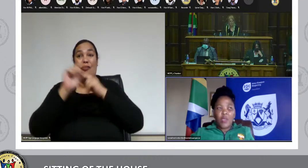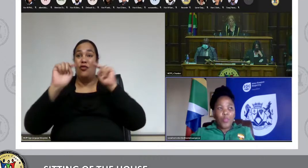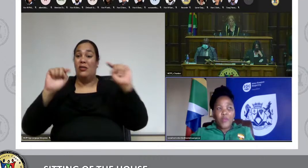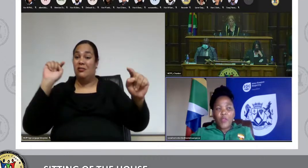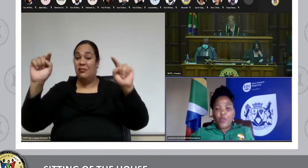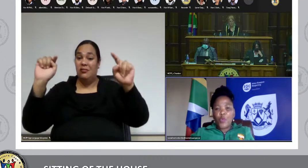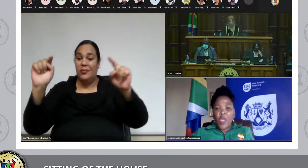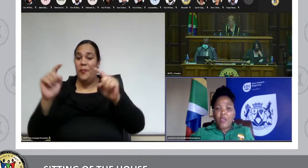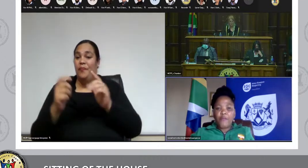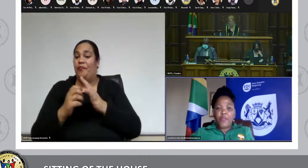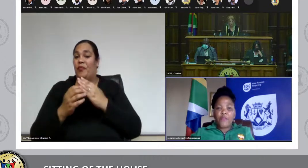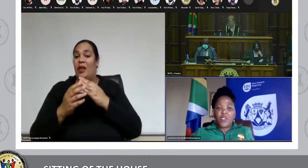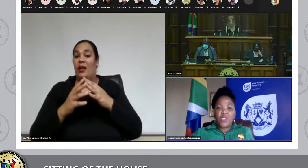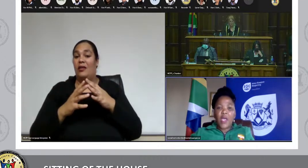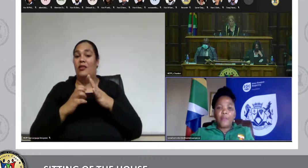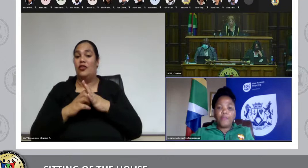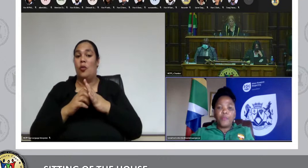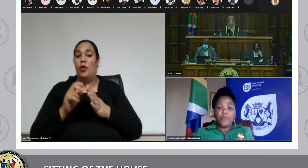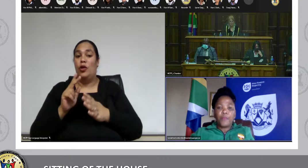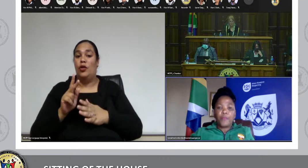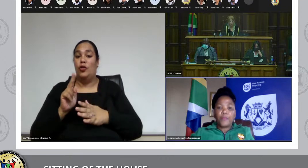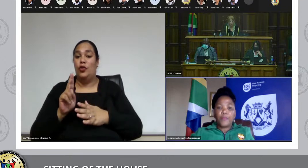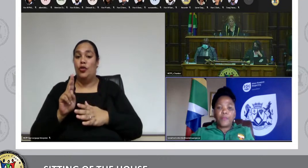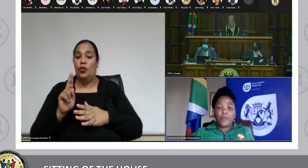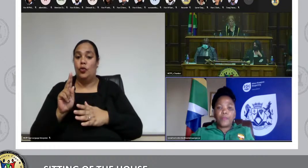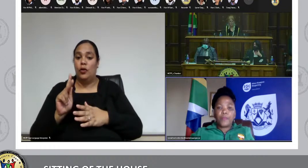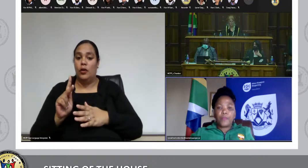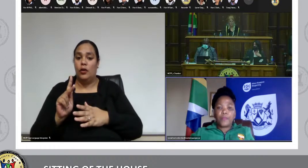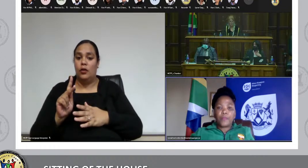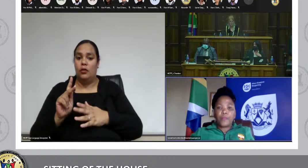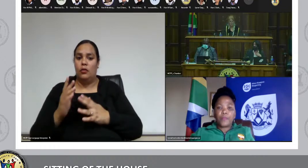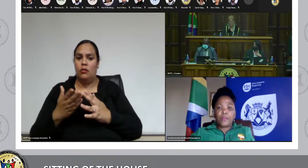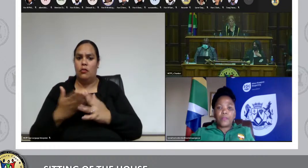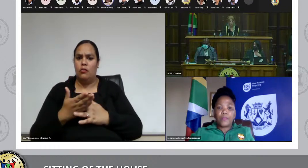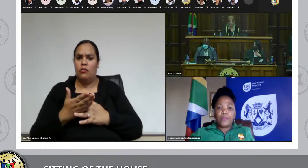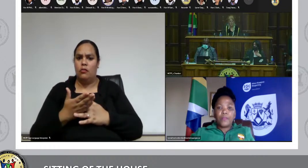for example, in the UK, for the first time.